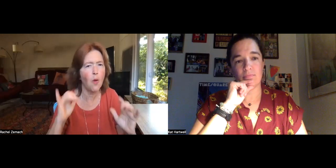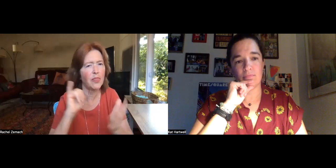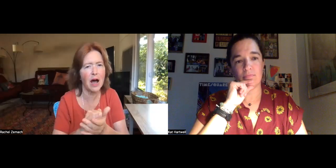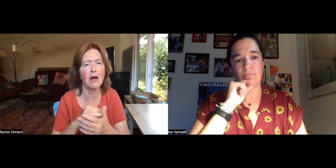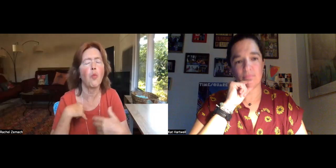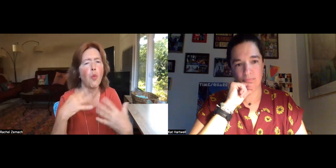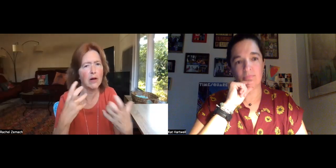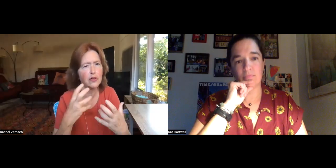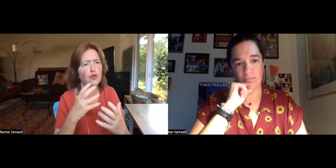Didn't wanted to